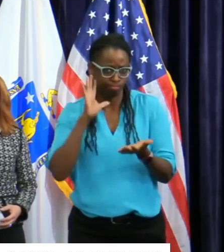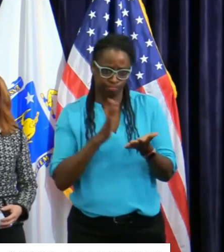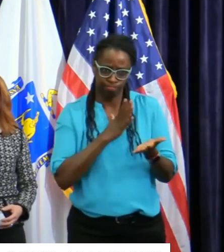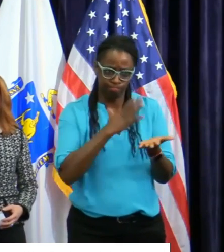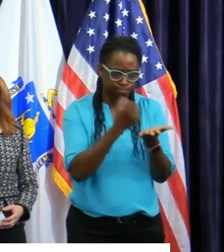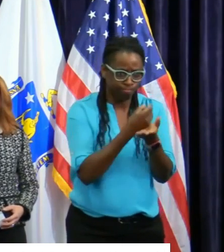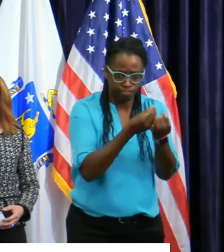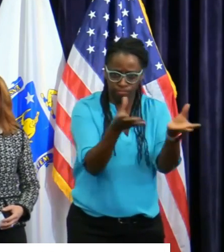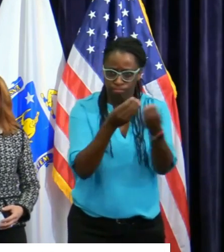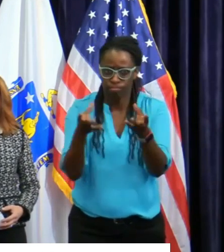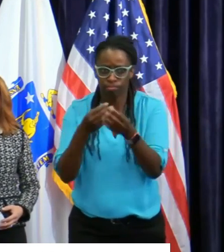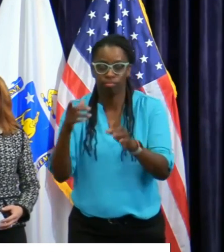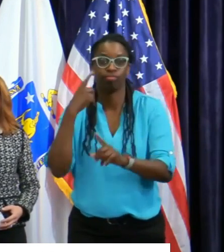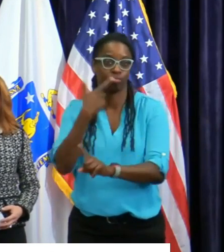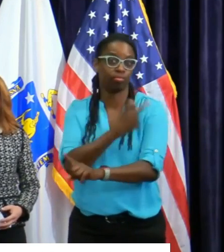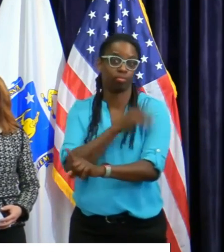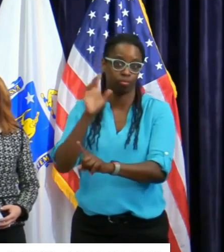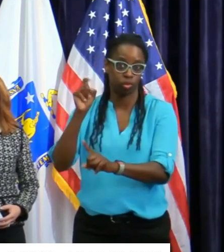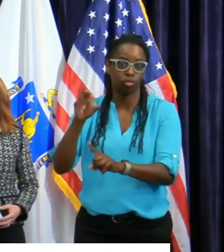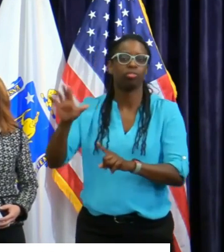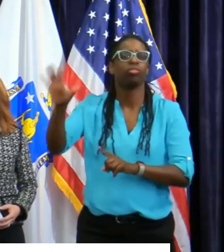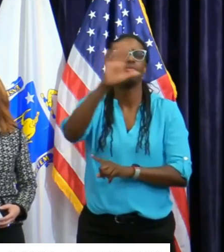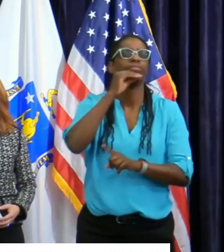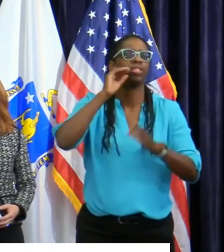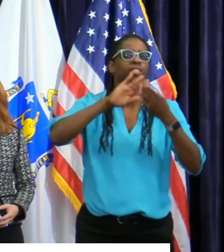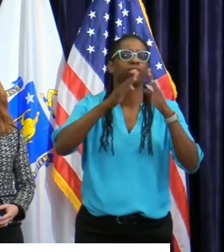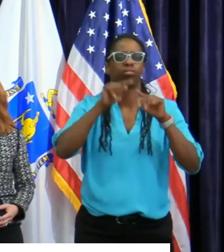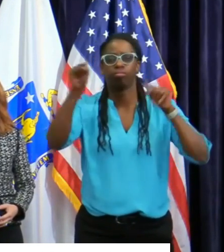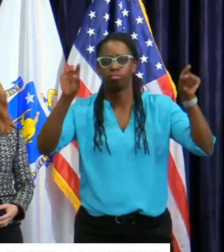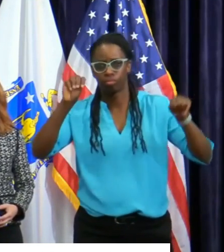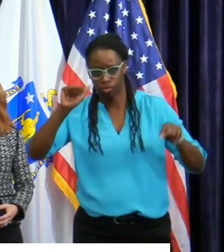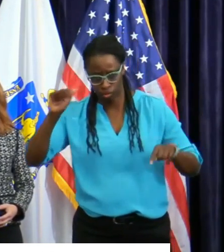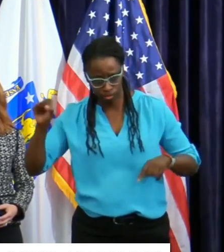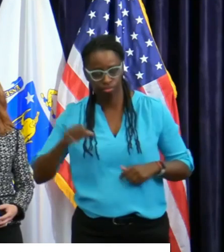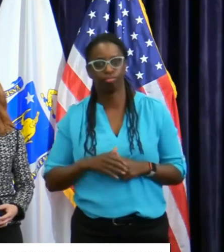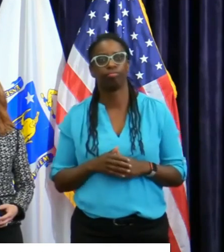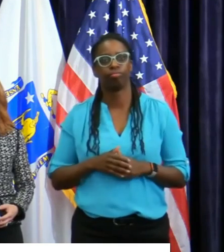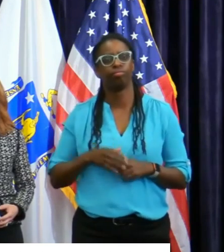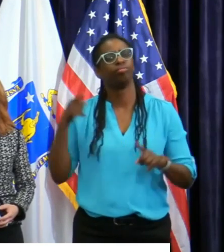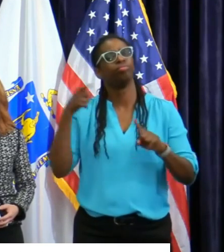curb the pandemic and keep our economy open and our kids in school.